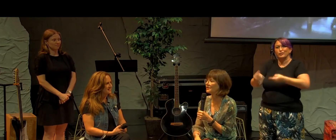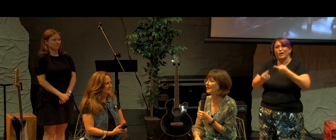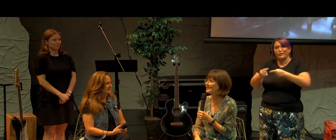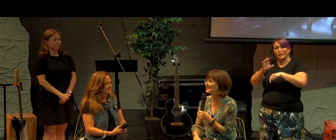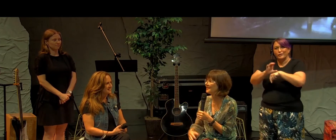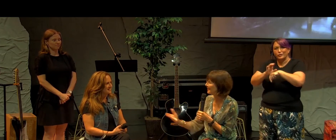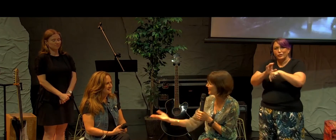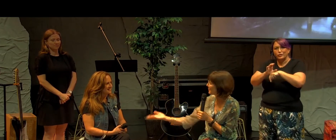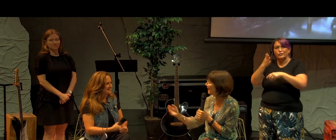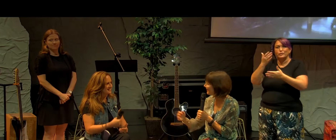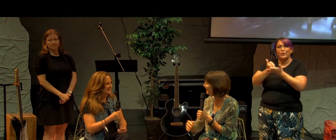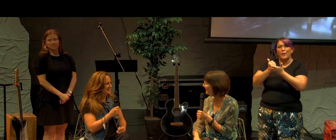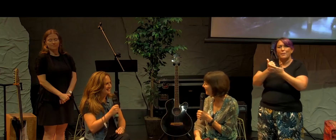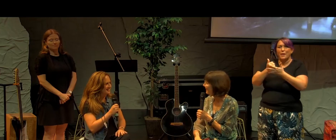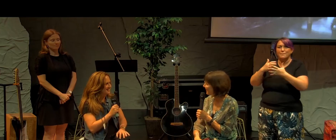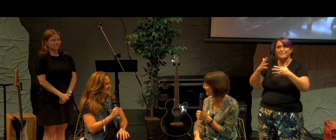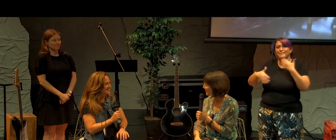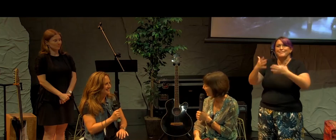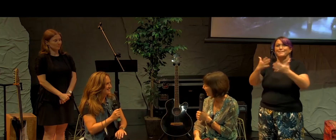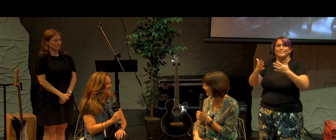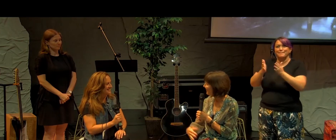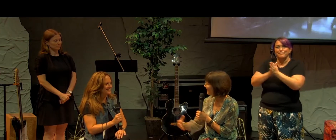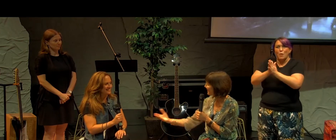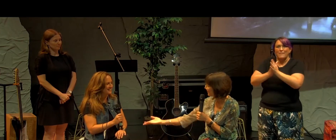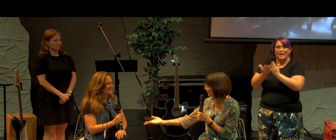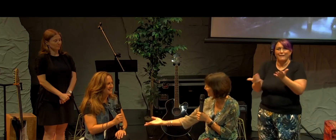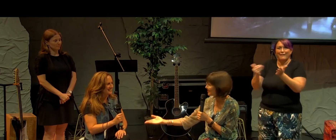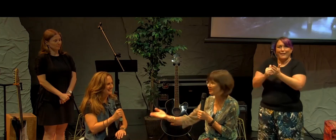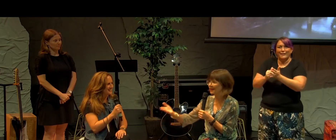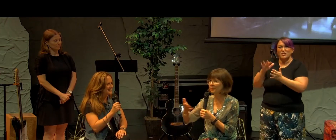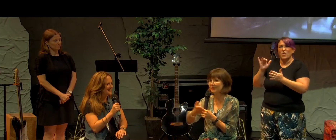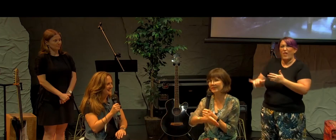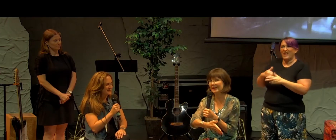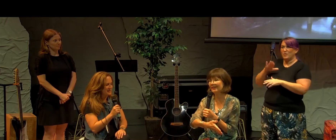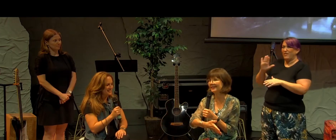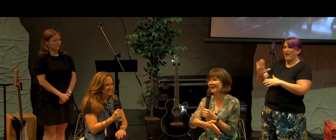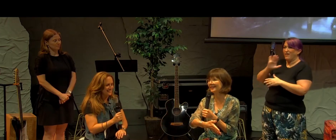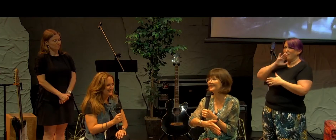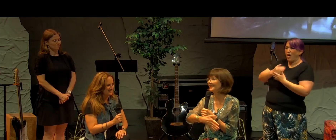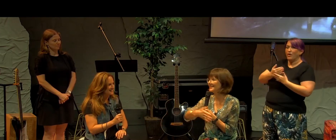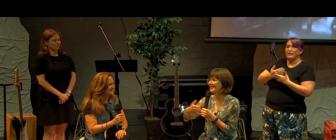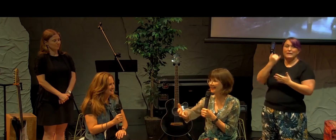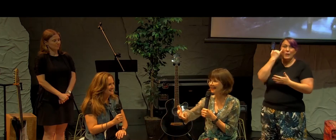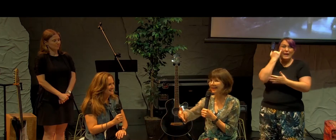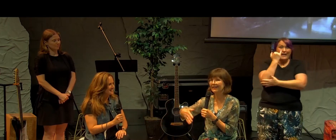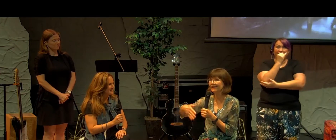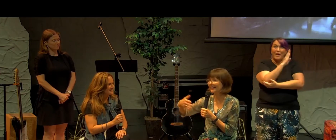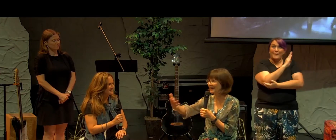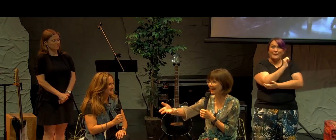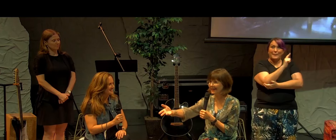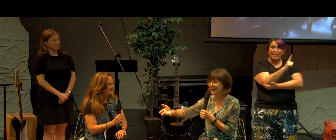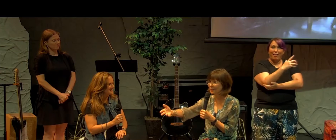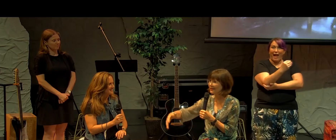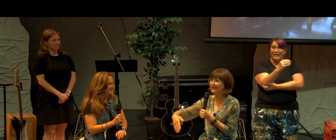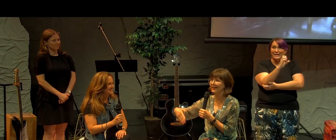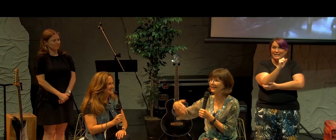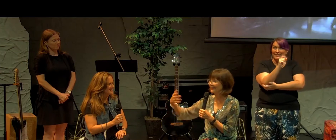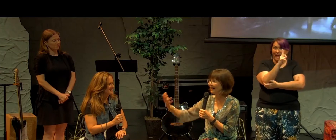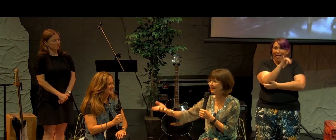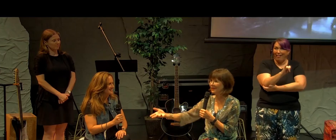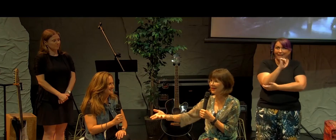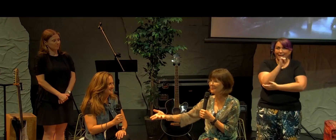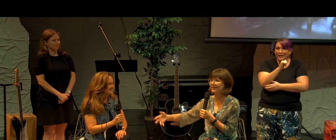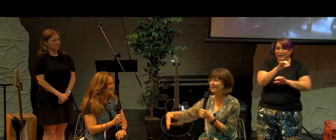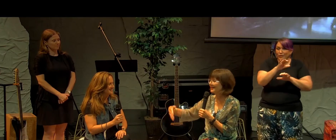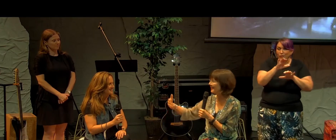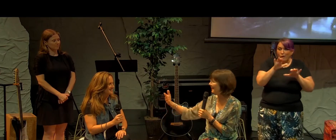life. So that's what Anya, Vika's daughter, is doing. So had Bill and Sally not sent Leanne, had Leanne not been there, had